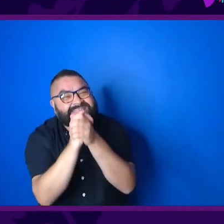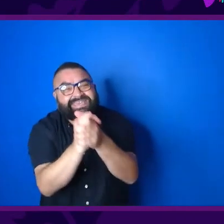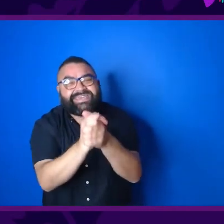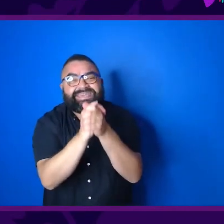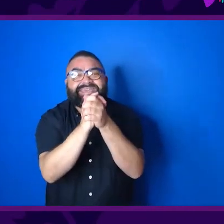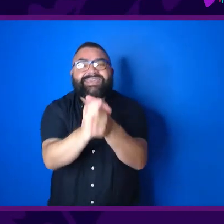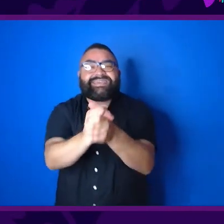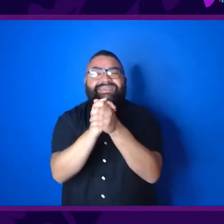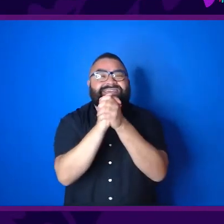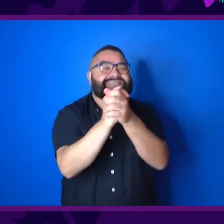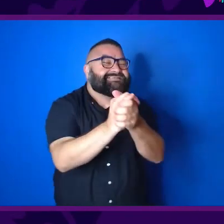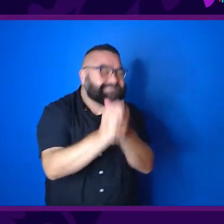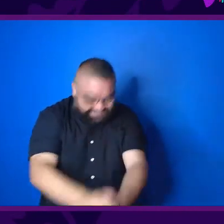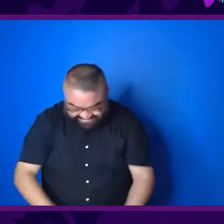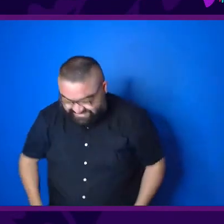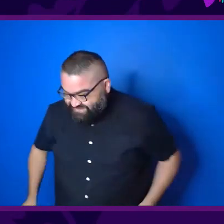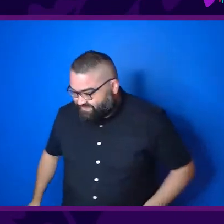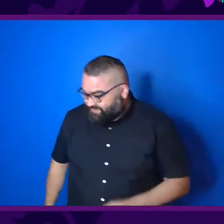felicidades.